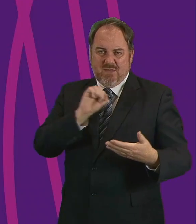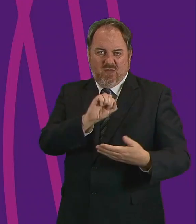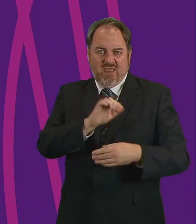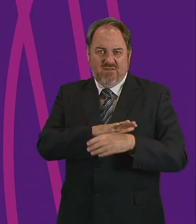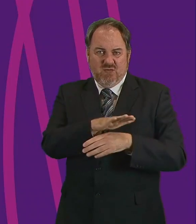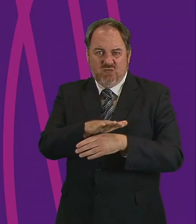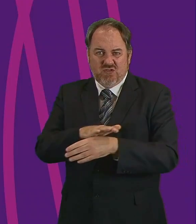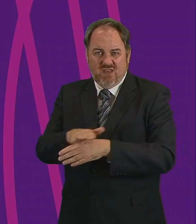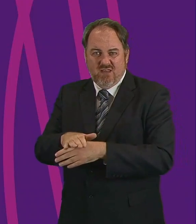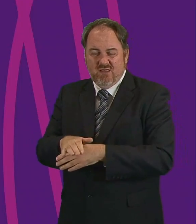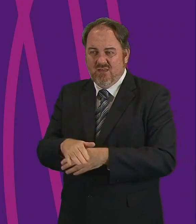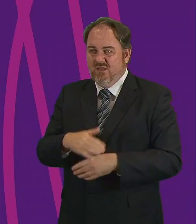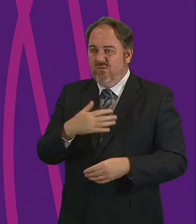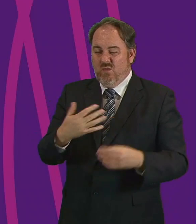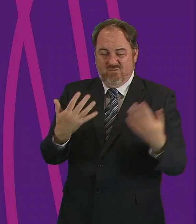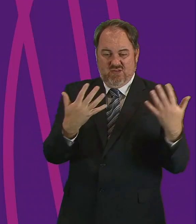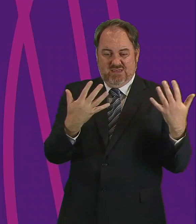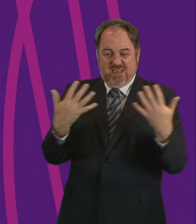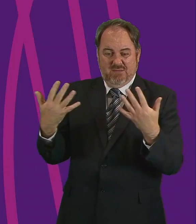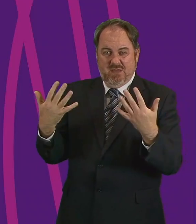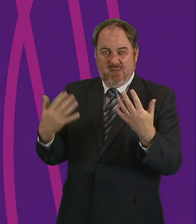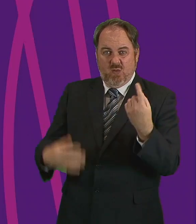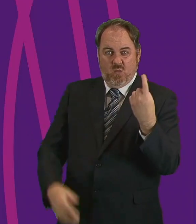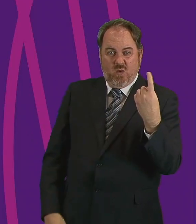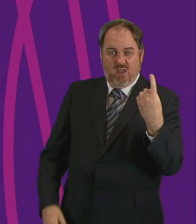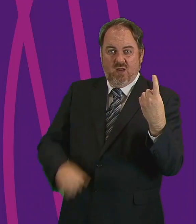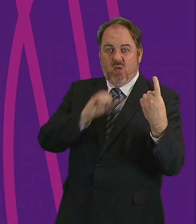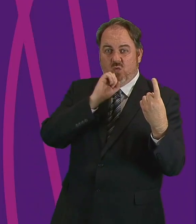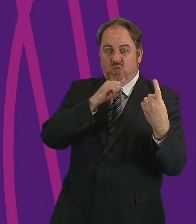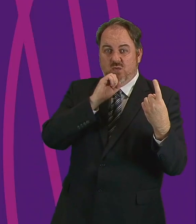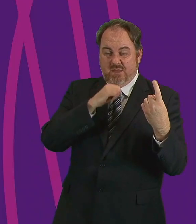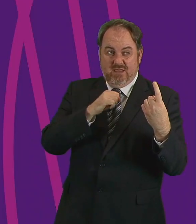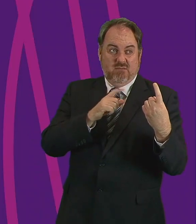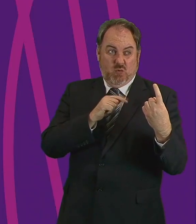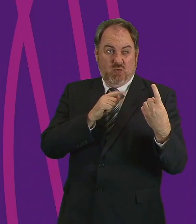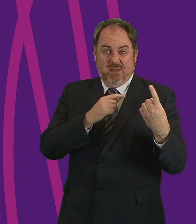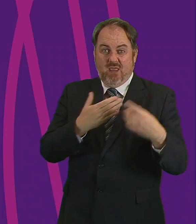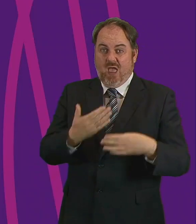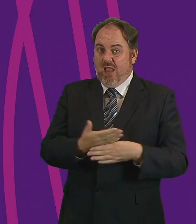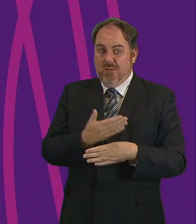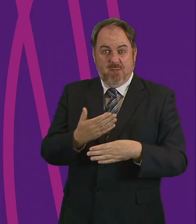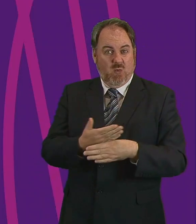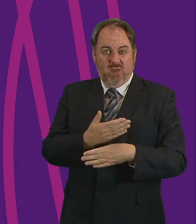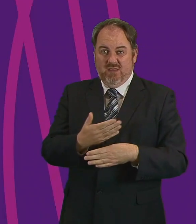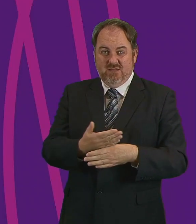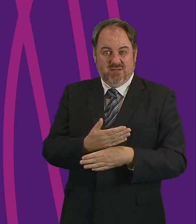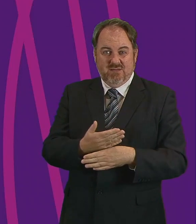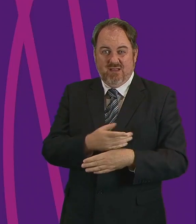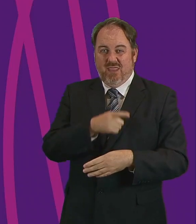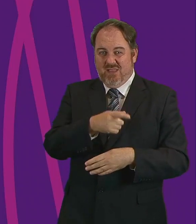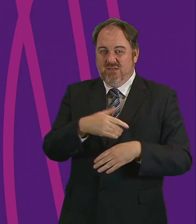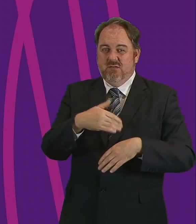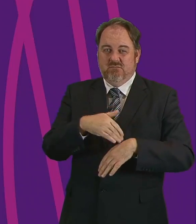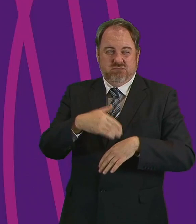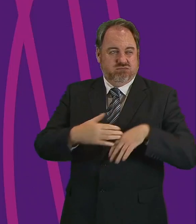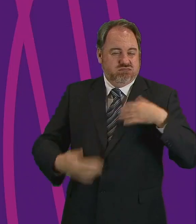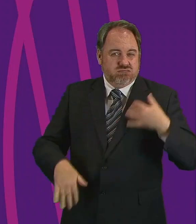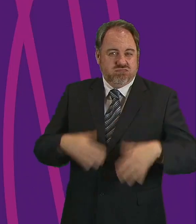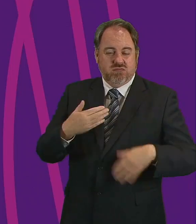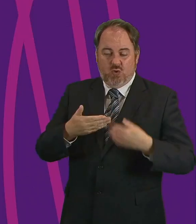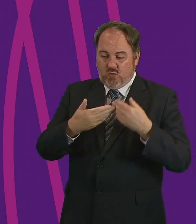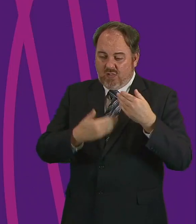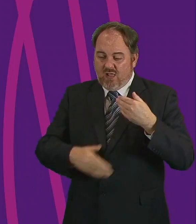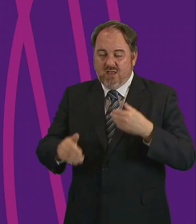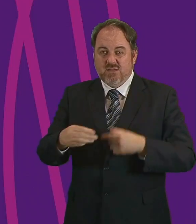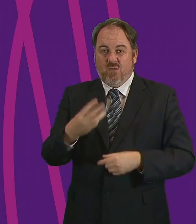in 10 could be unemployed by the end of the year, and the economic hit could last for 3 years, if